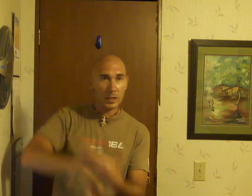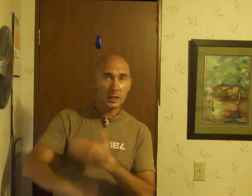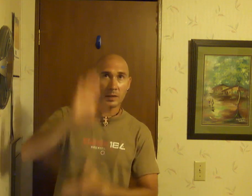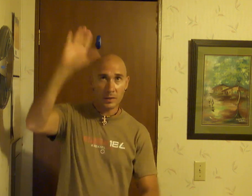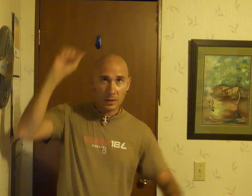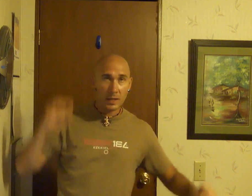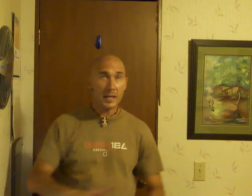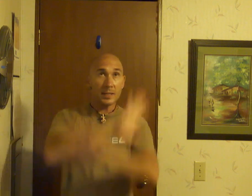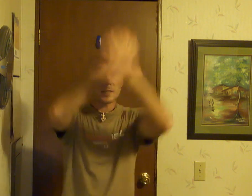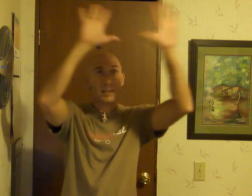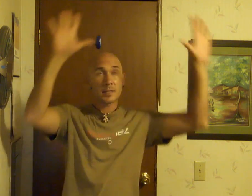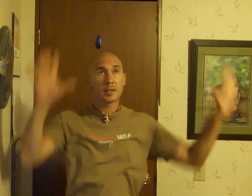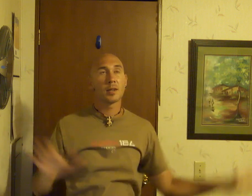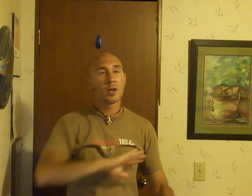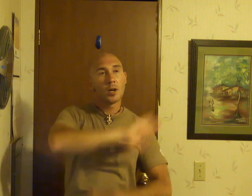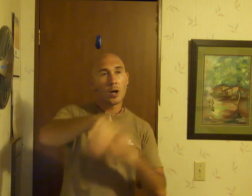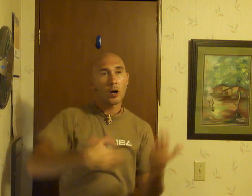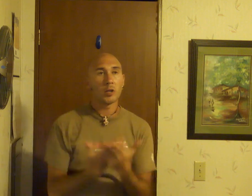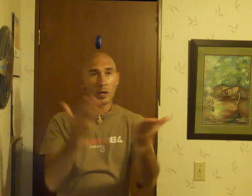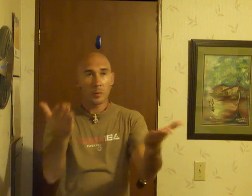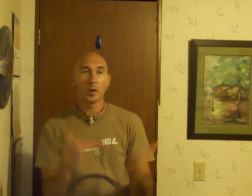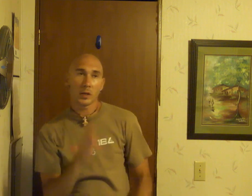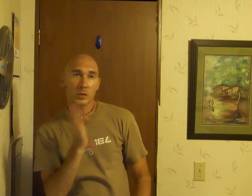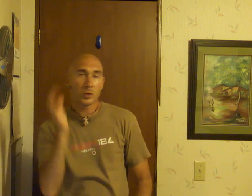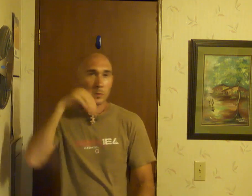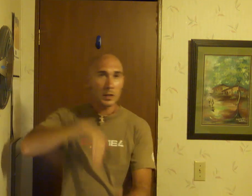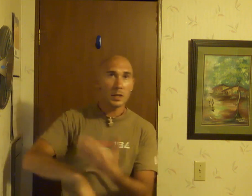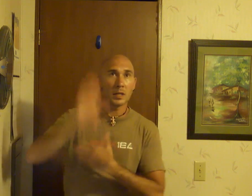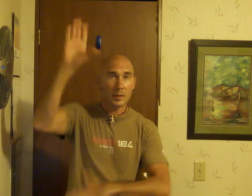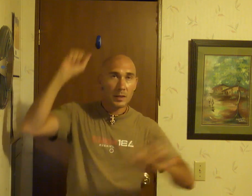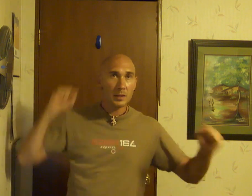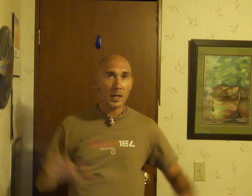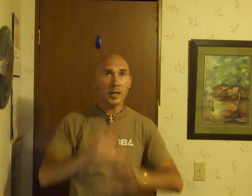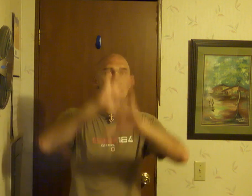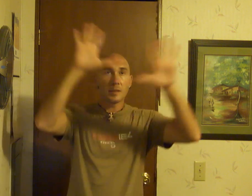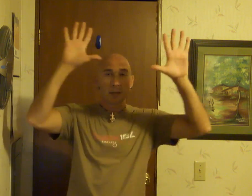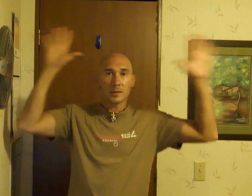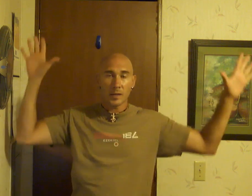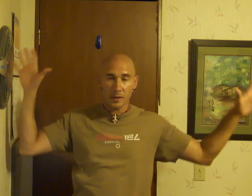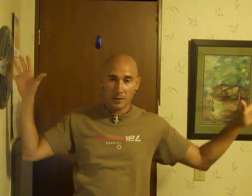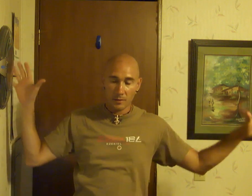in the light. All I want is to be in the light. Dun dun.